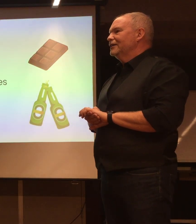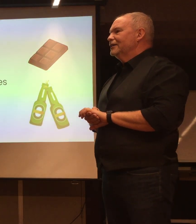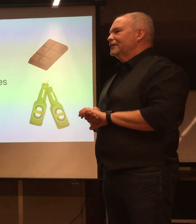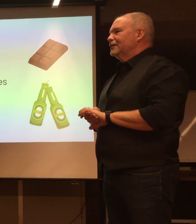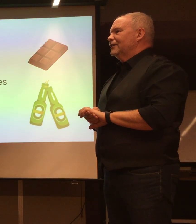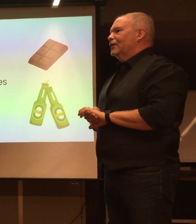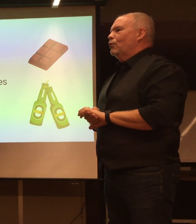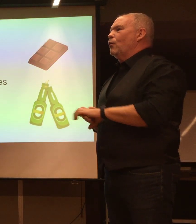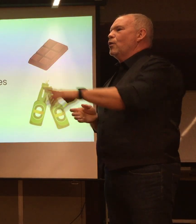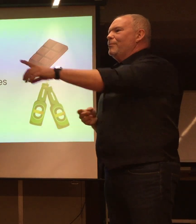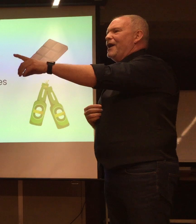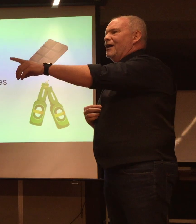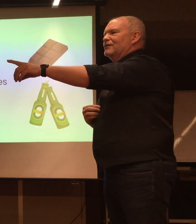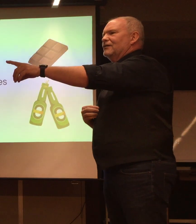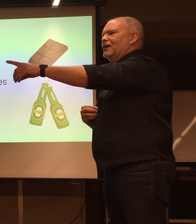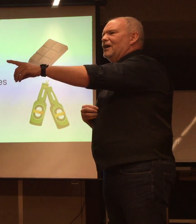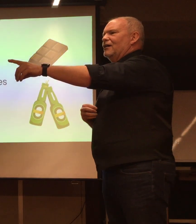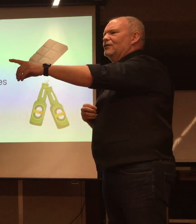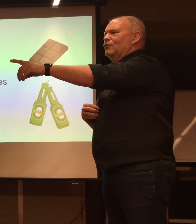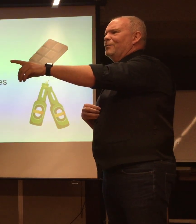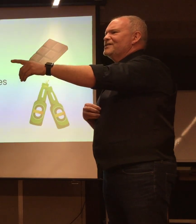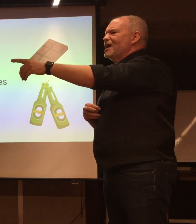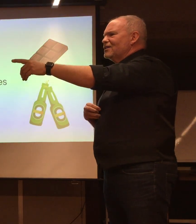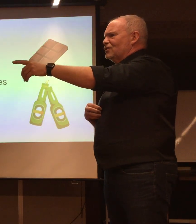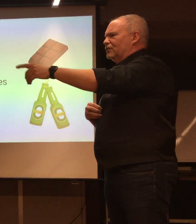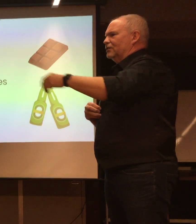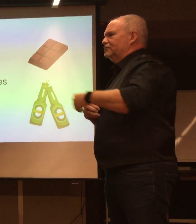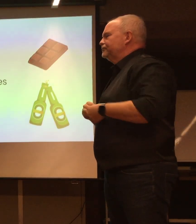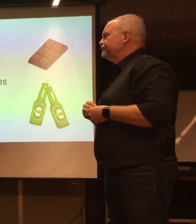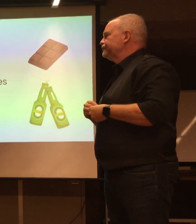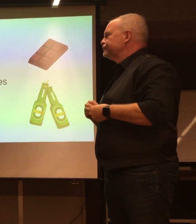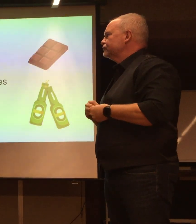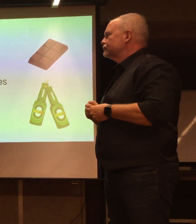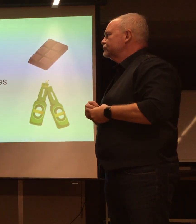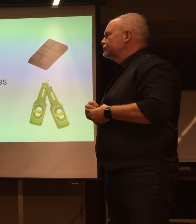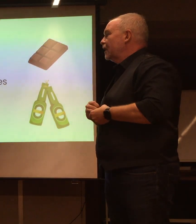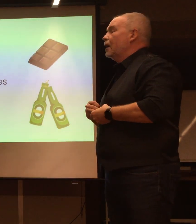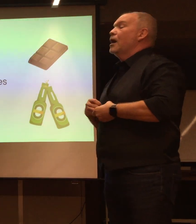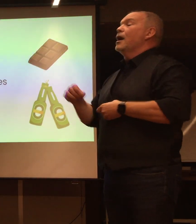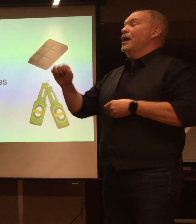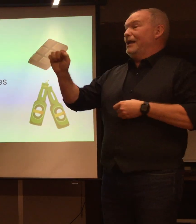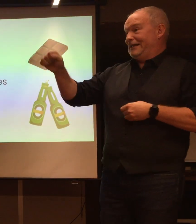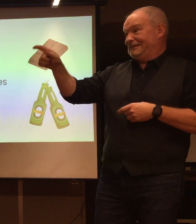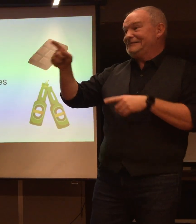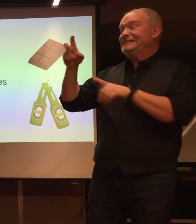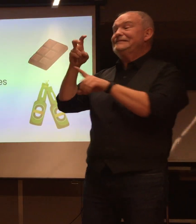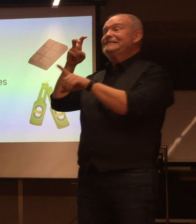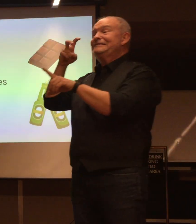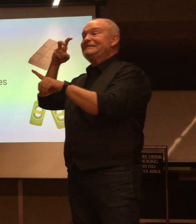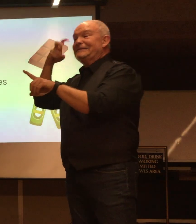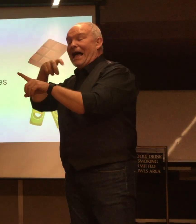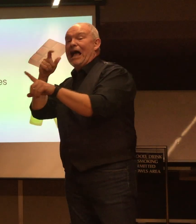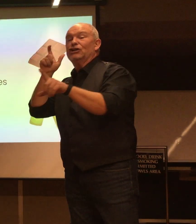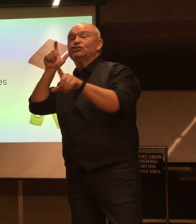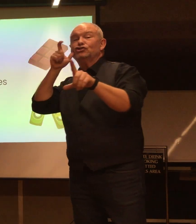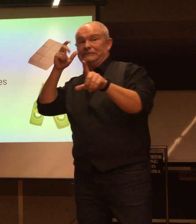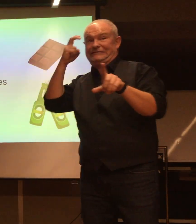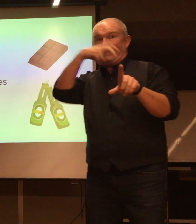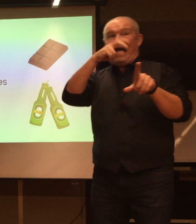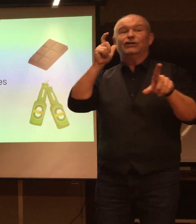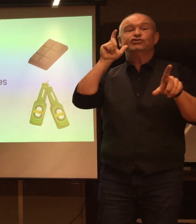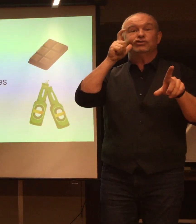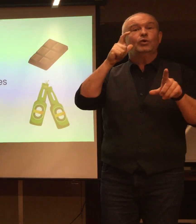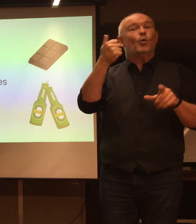bad? Well, what about dark chocolate? Yeah, so dark chocolate is good in